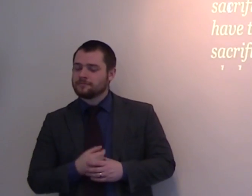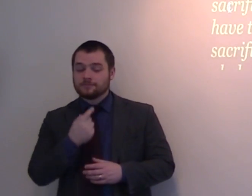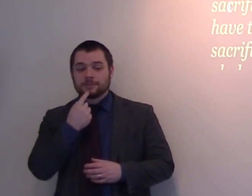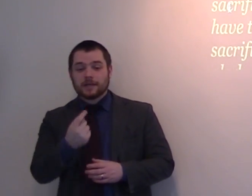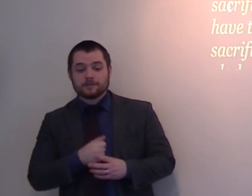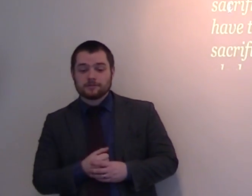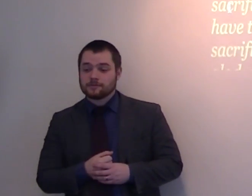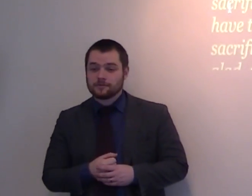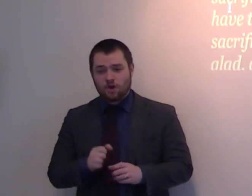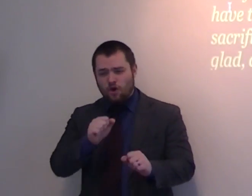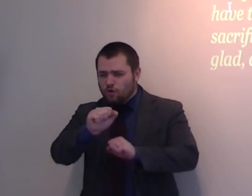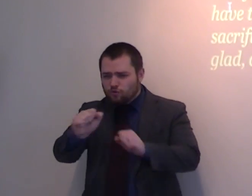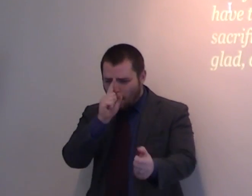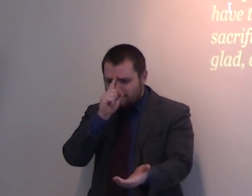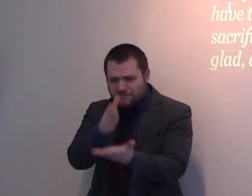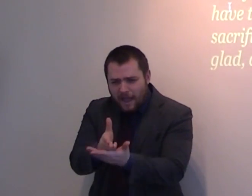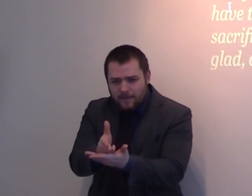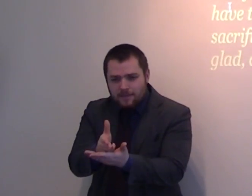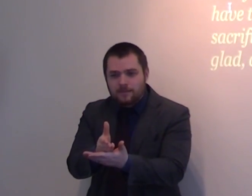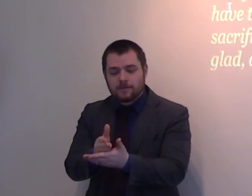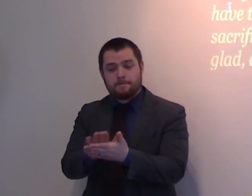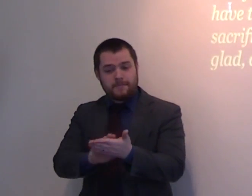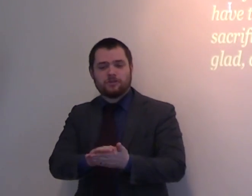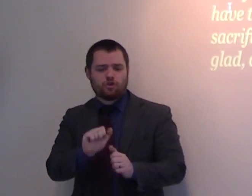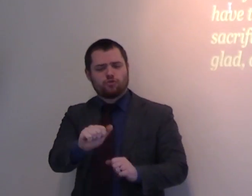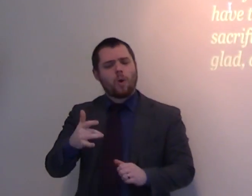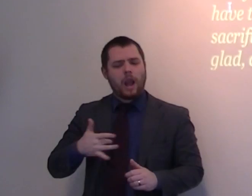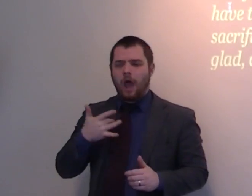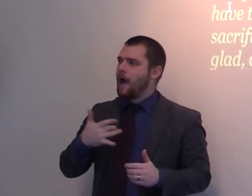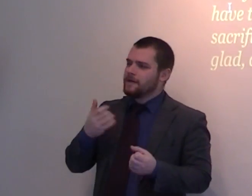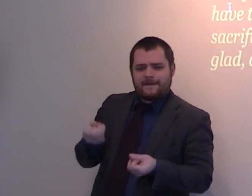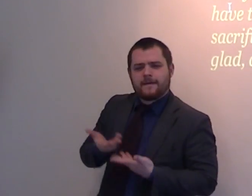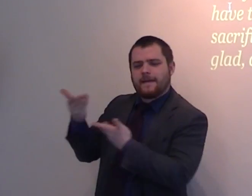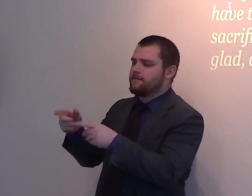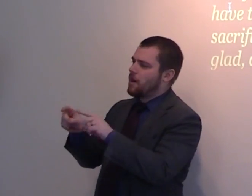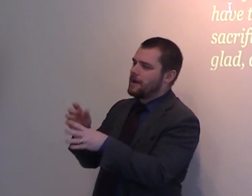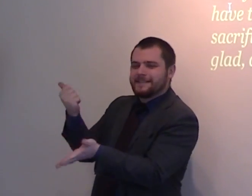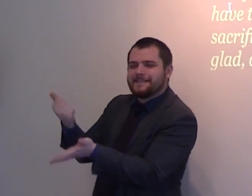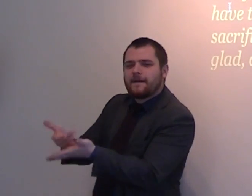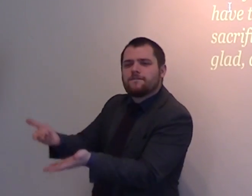Quote, "Your faith makes you give your lives as a sacrifice in serving